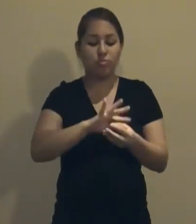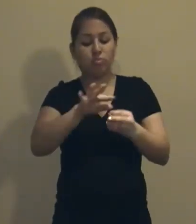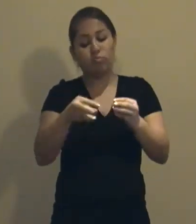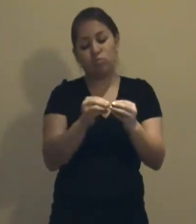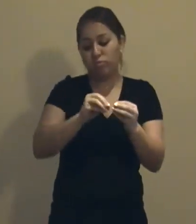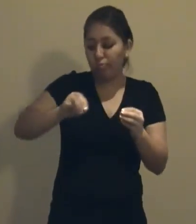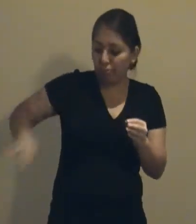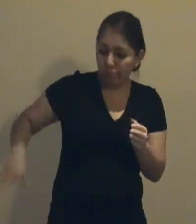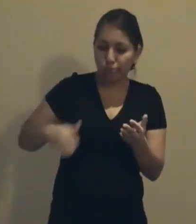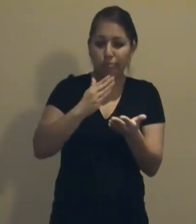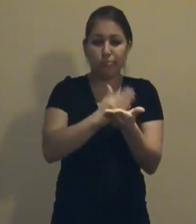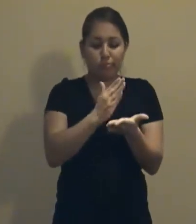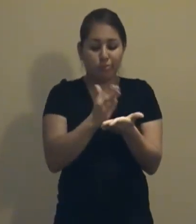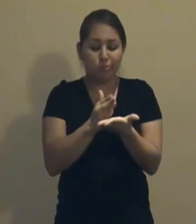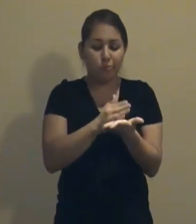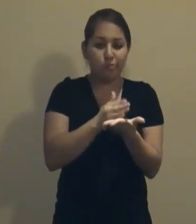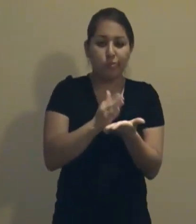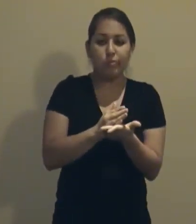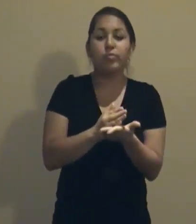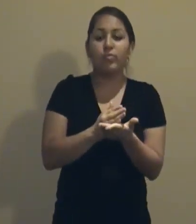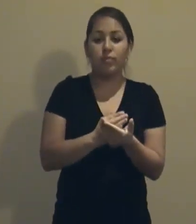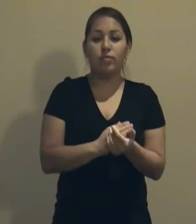then cut it the opposite way into small squares.